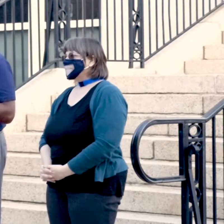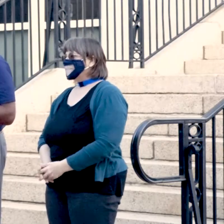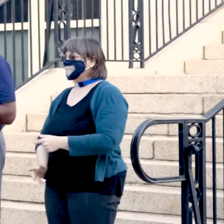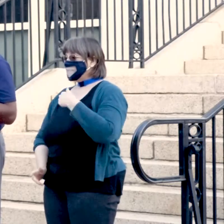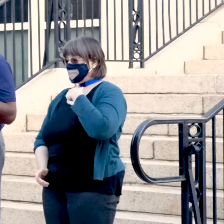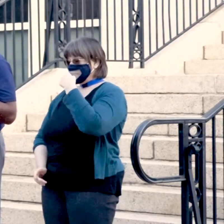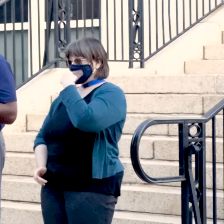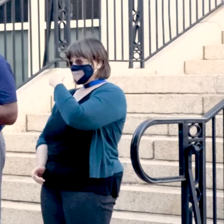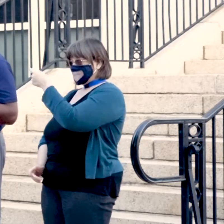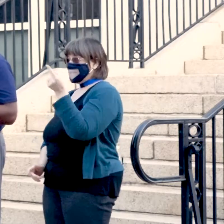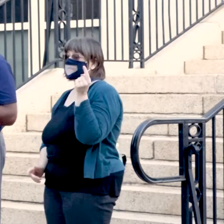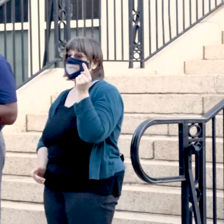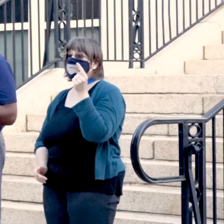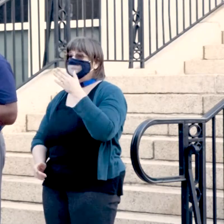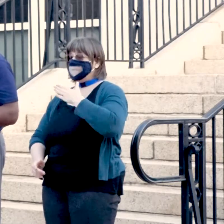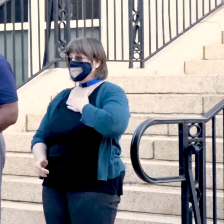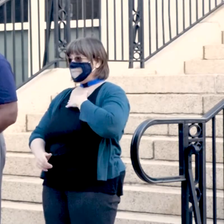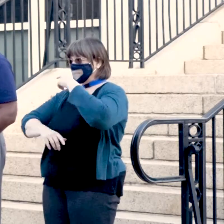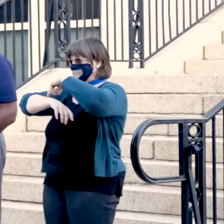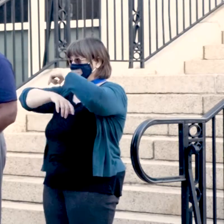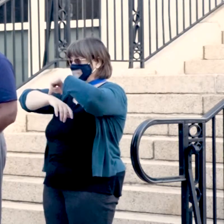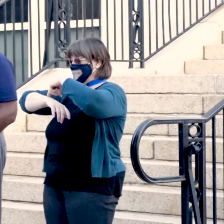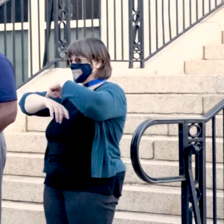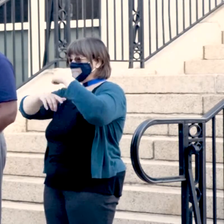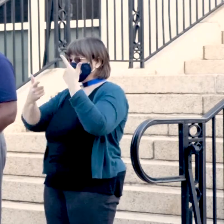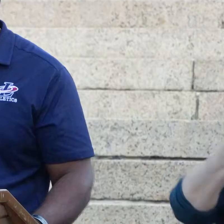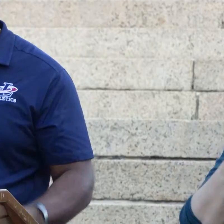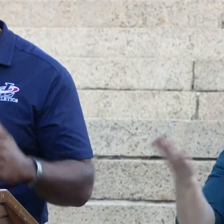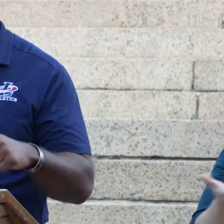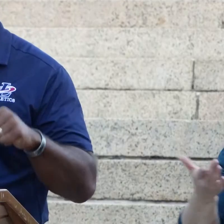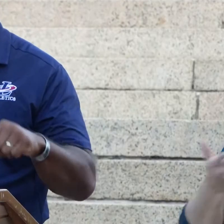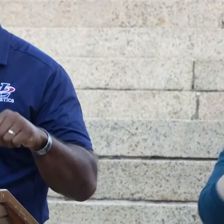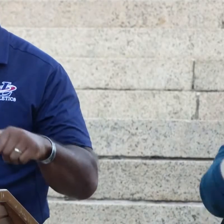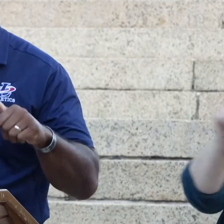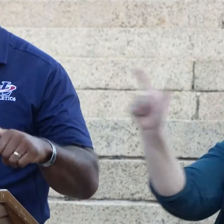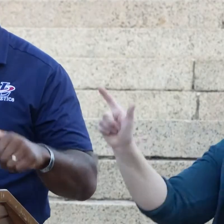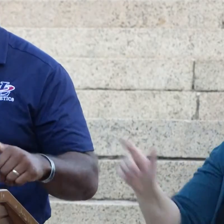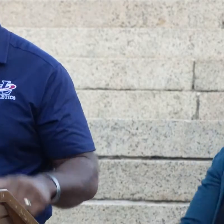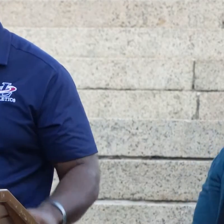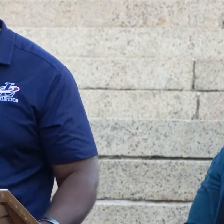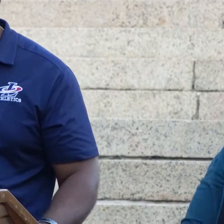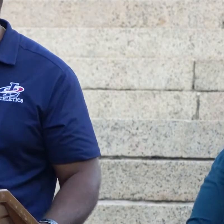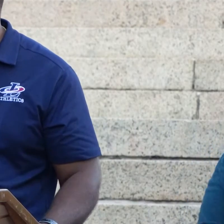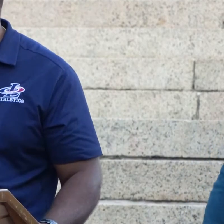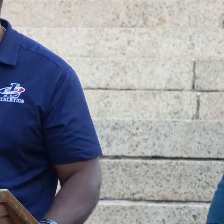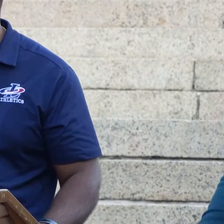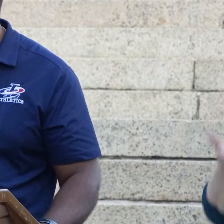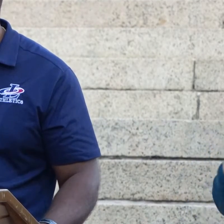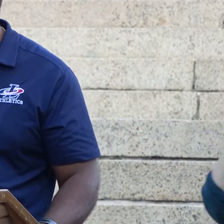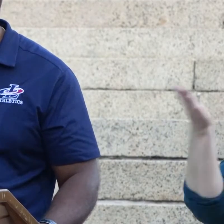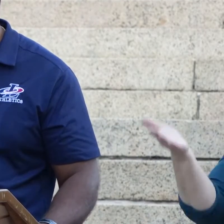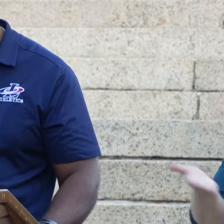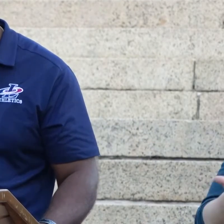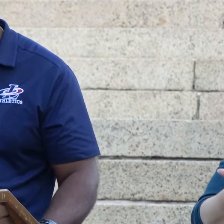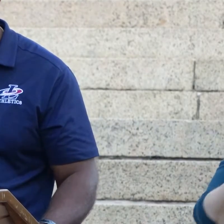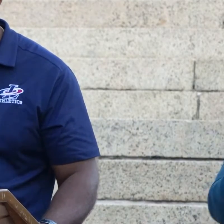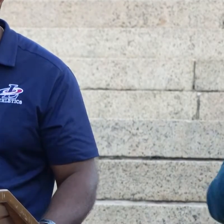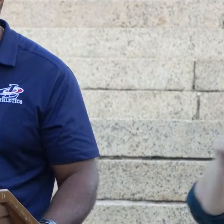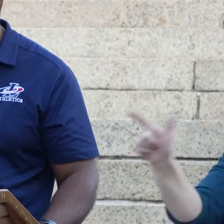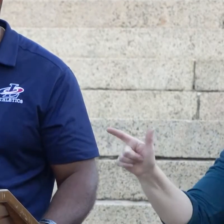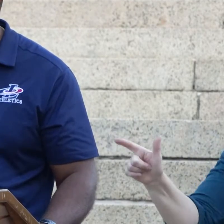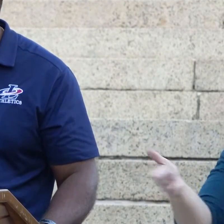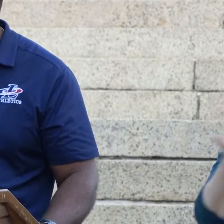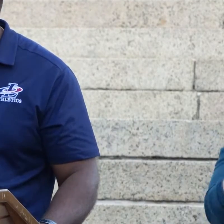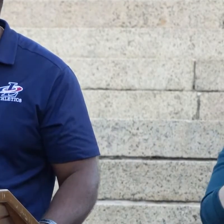I can tell you in my time here at Liberty, that is something I see here. We are